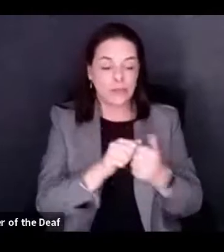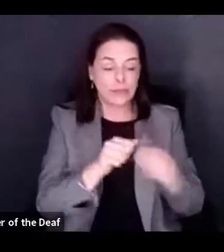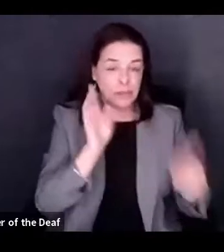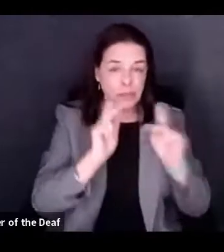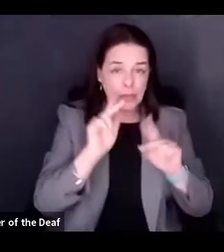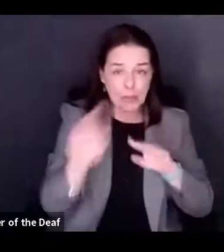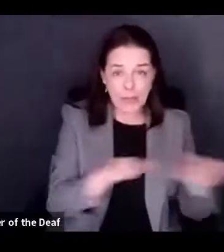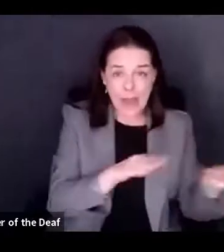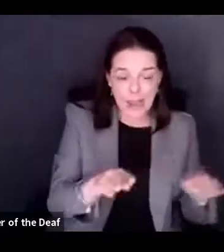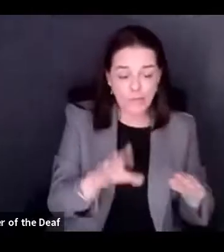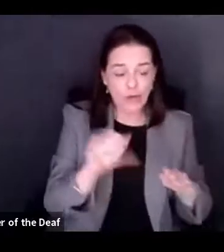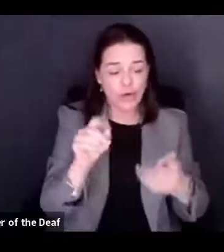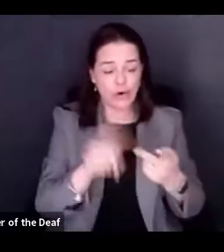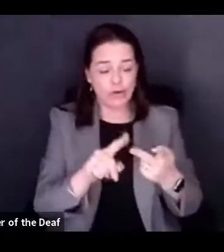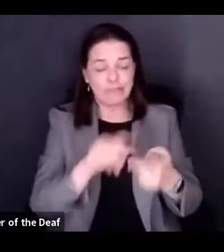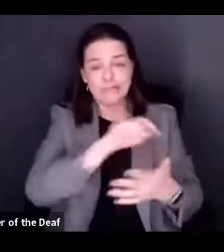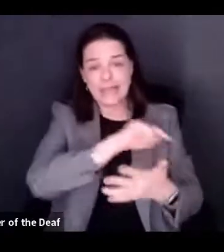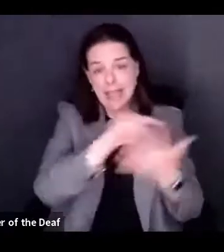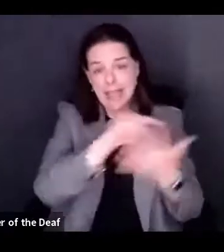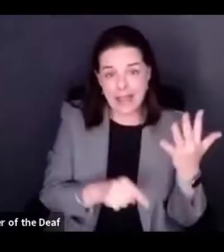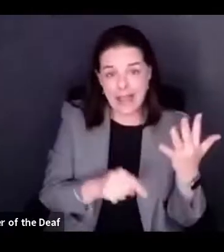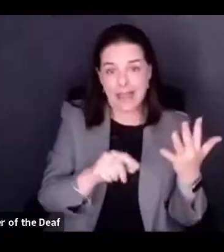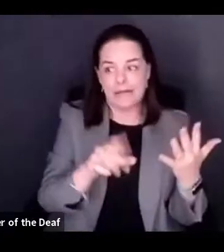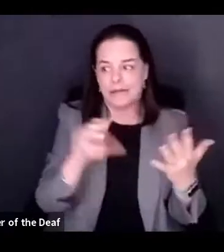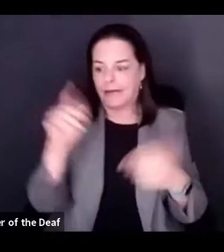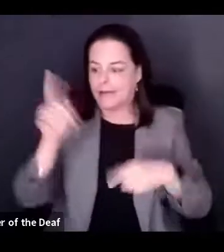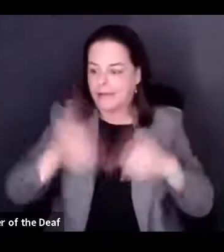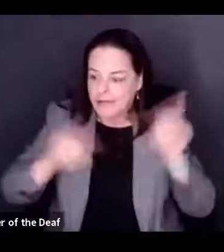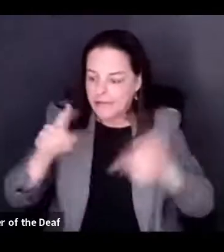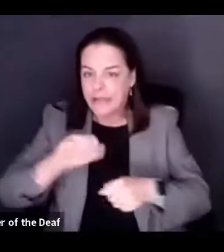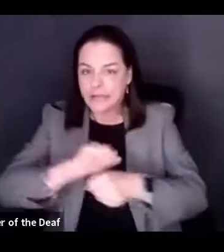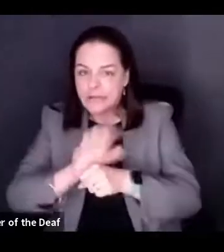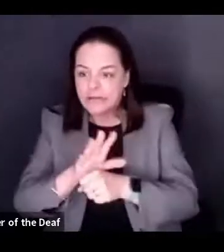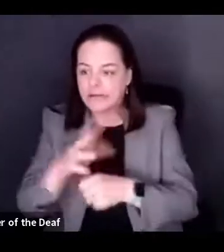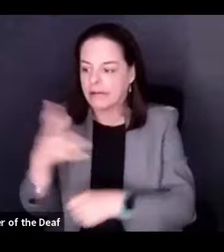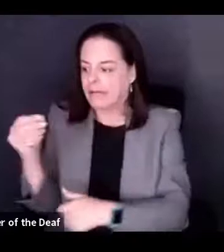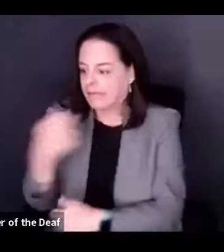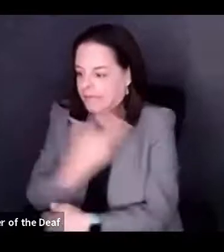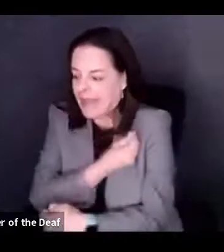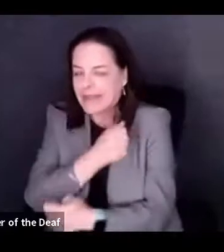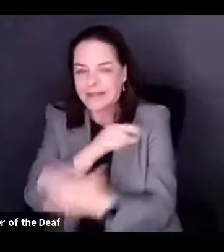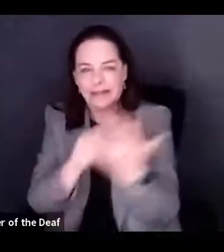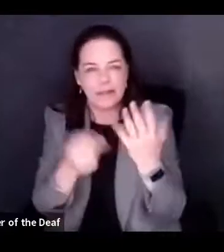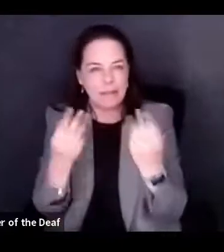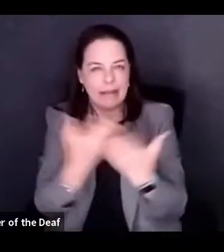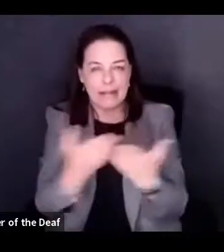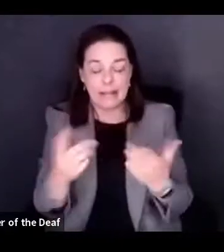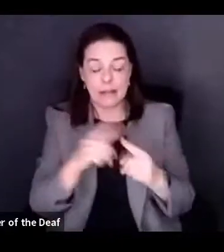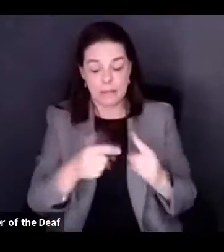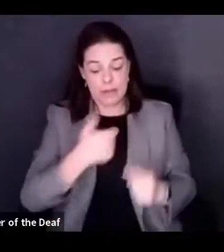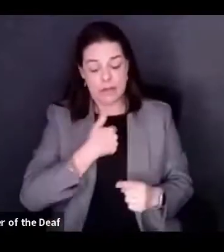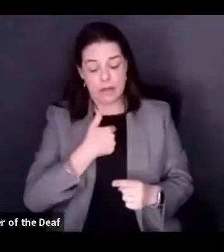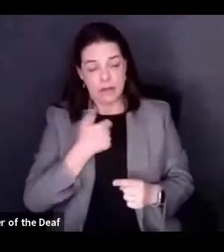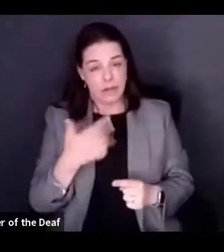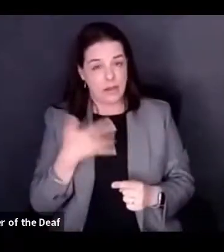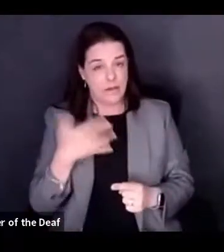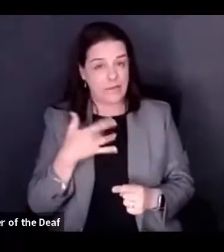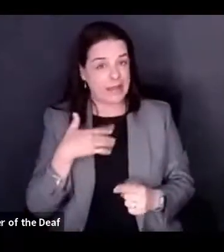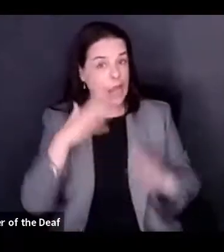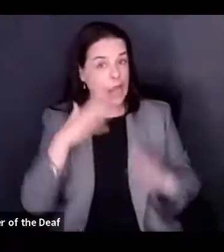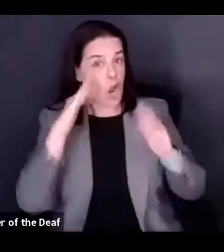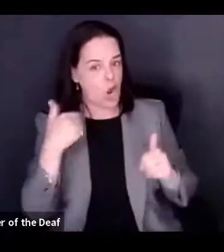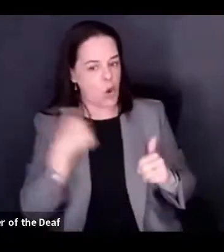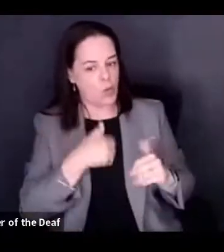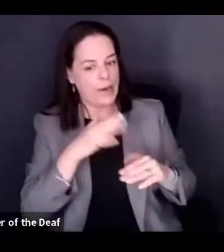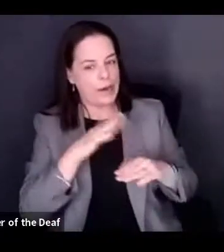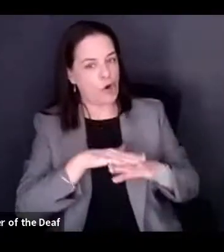behavior and the 5 core actions and variants and vaccine. But I feel personally, and I hope that we are at the back